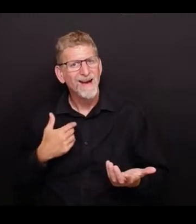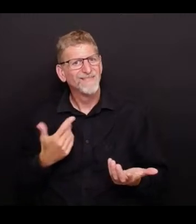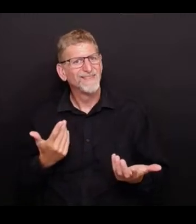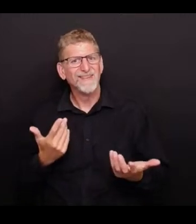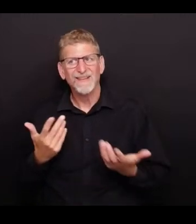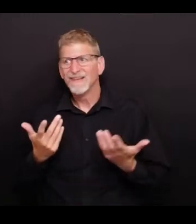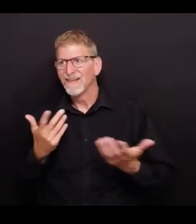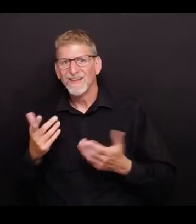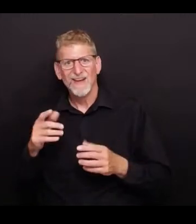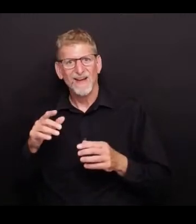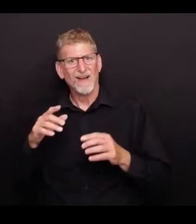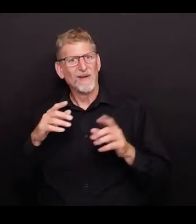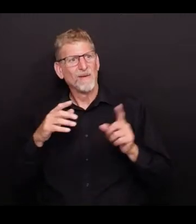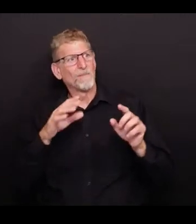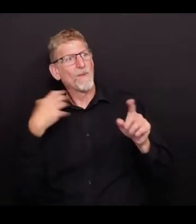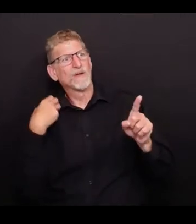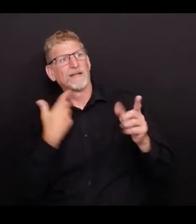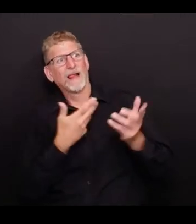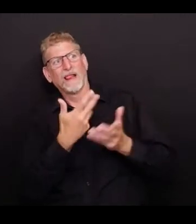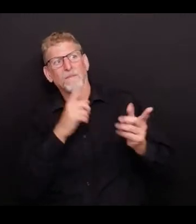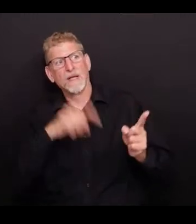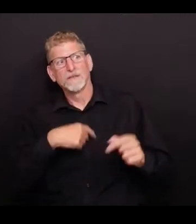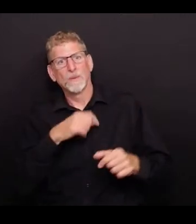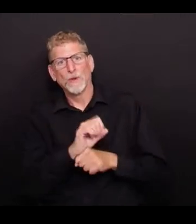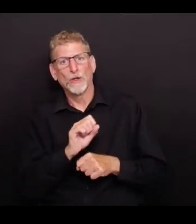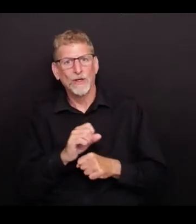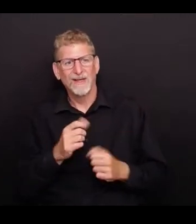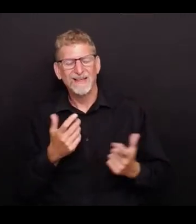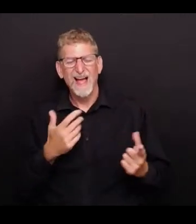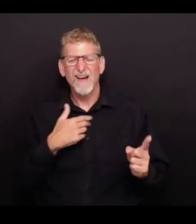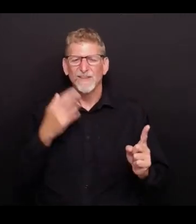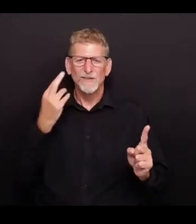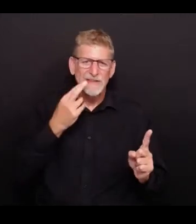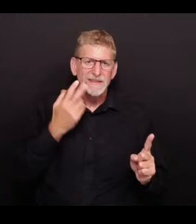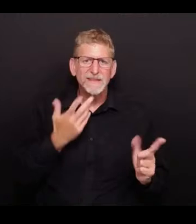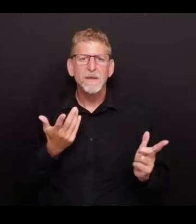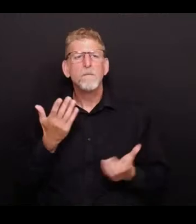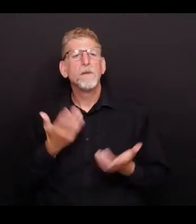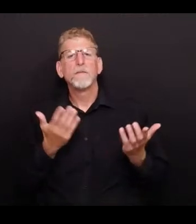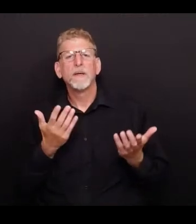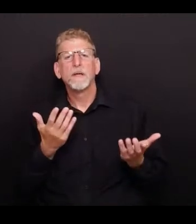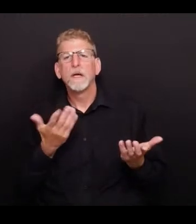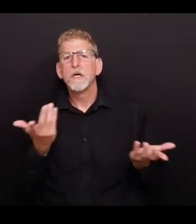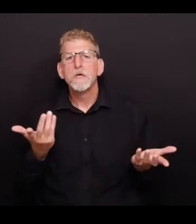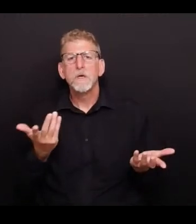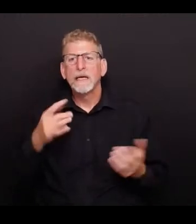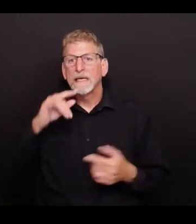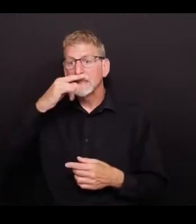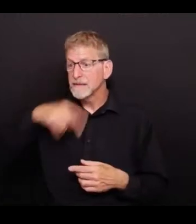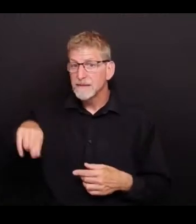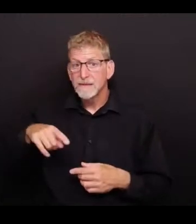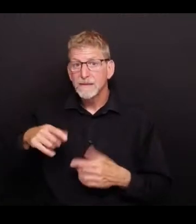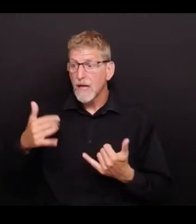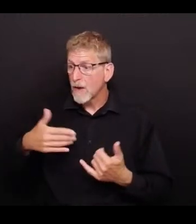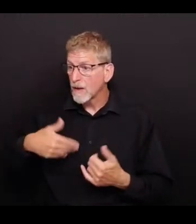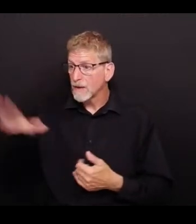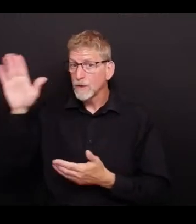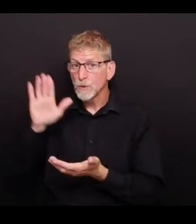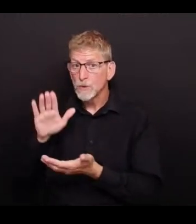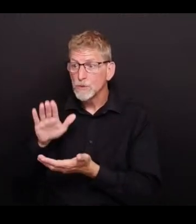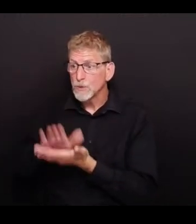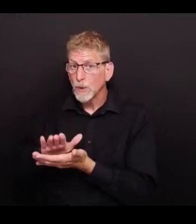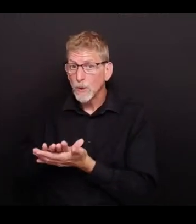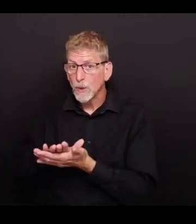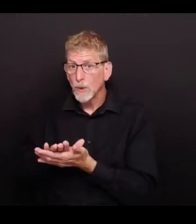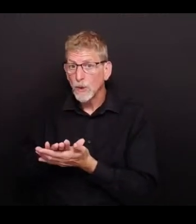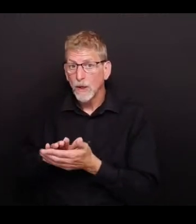with your employer from that perspective. I think holding your kids out of school if they finally got back into school, and then you're worried